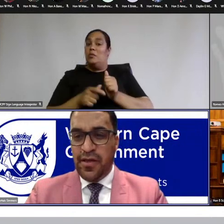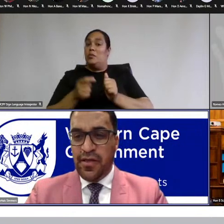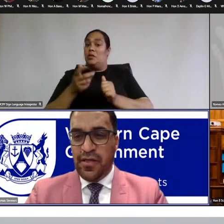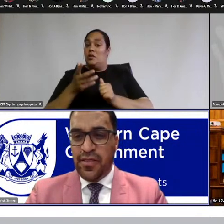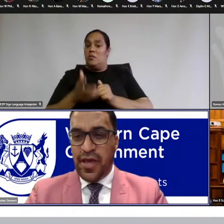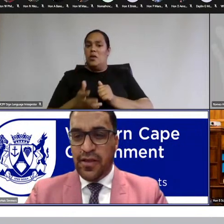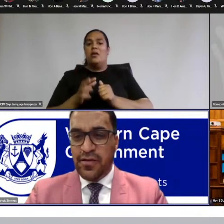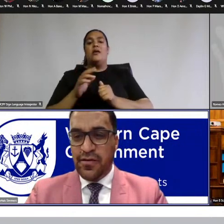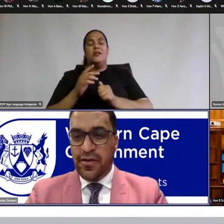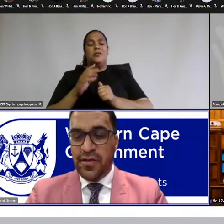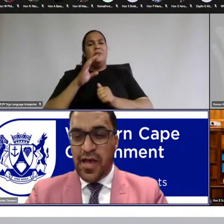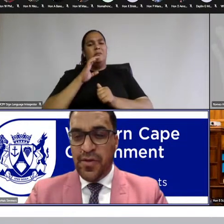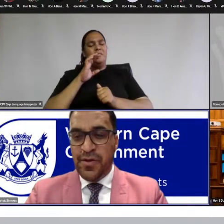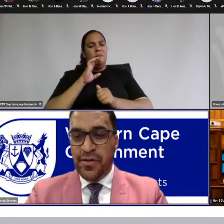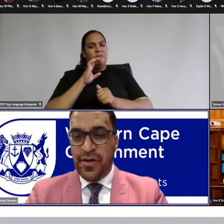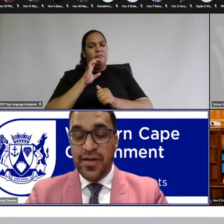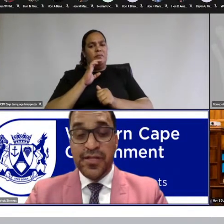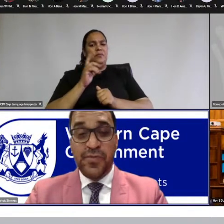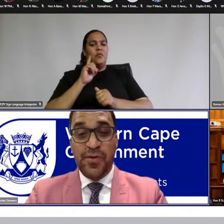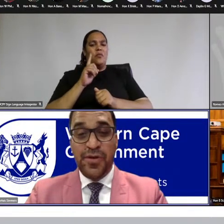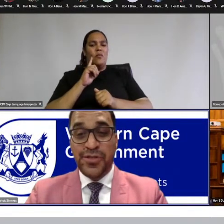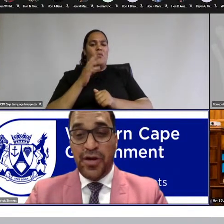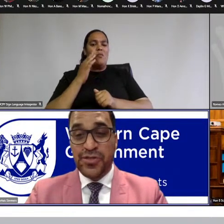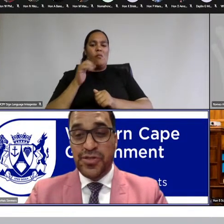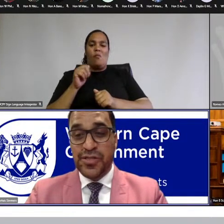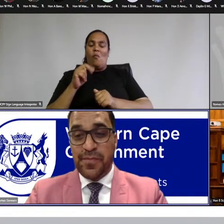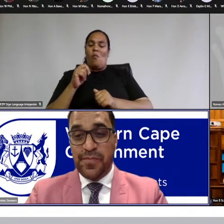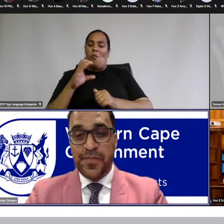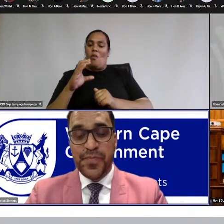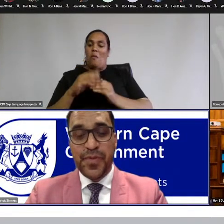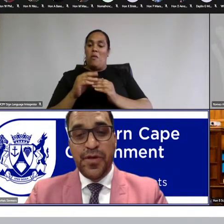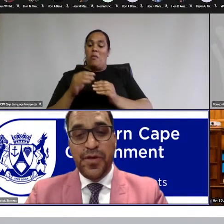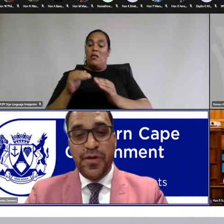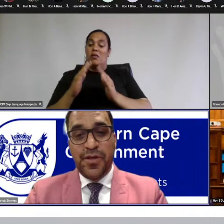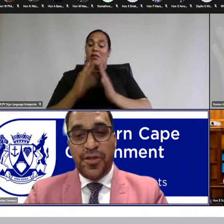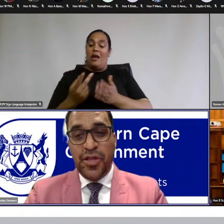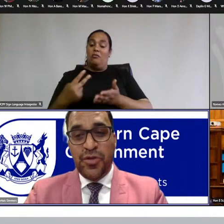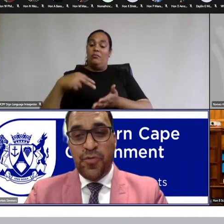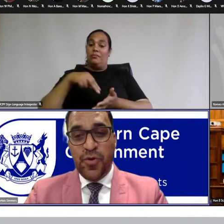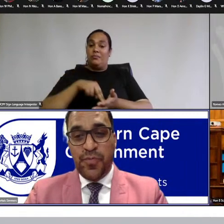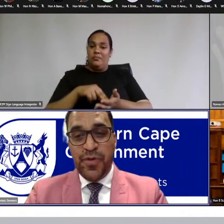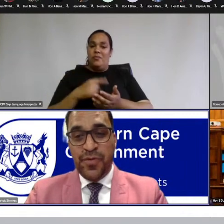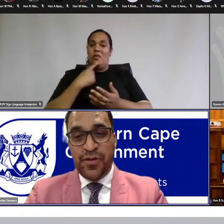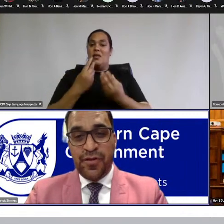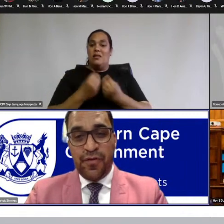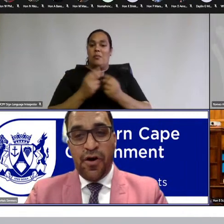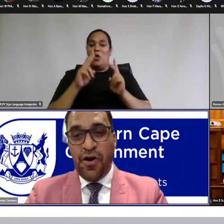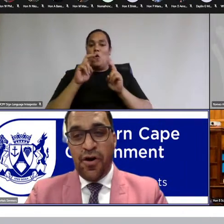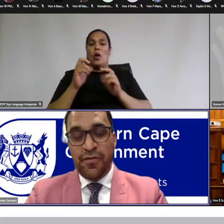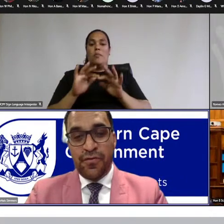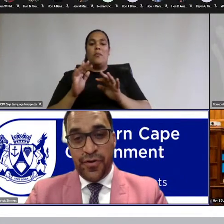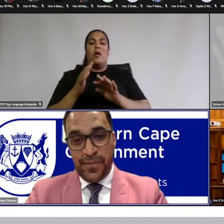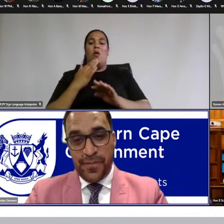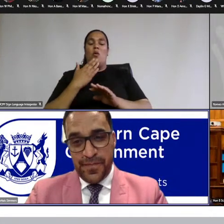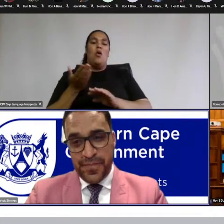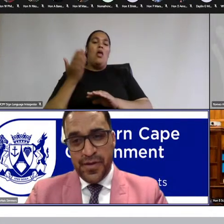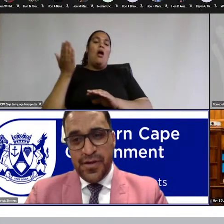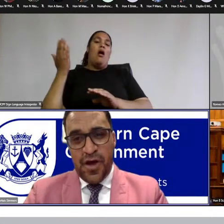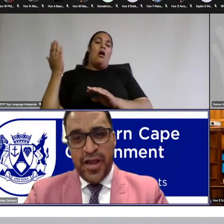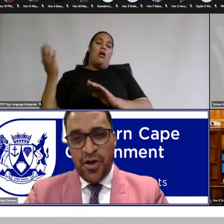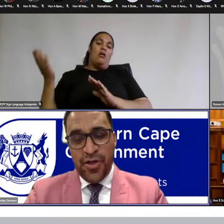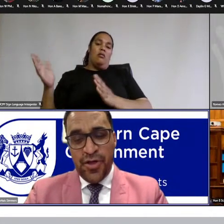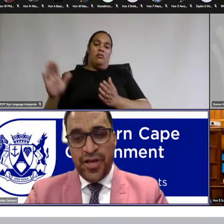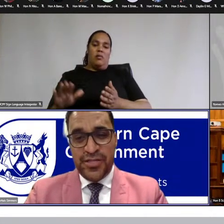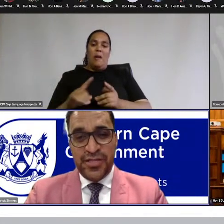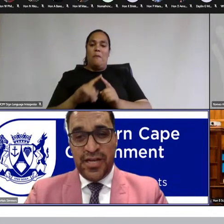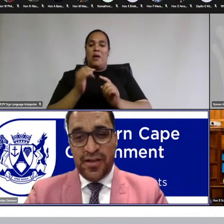Deputy Speaker, it's quite telling that every time an ANC member in this House stands up they tend to quote people that they've long gone.